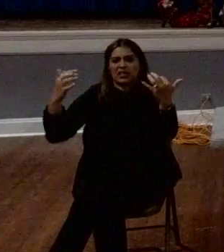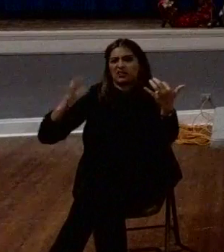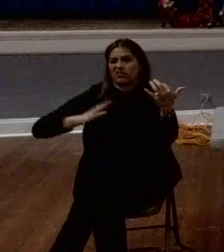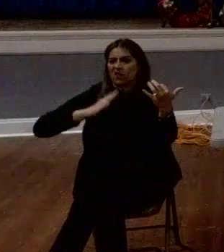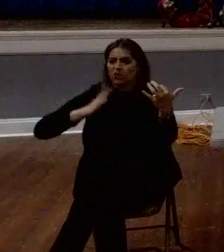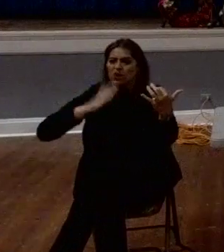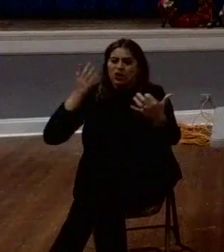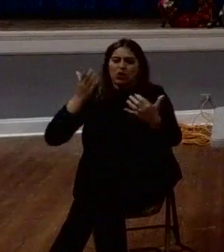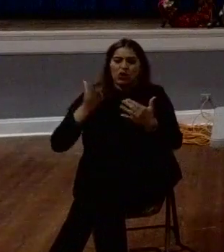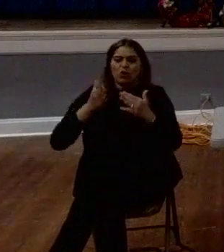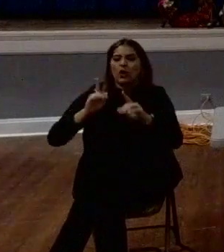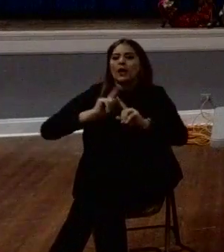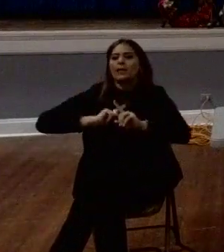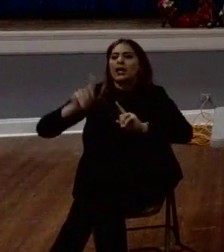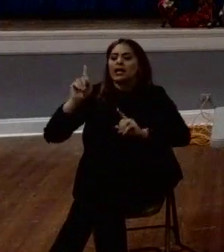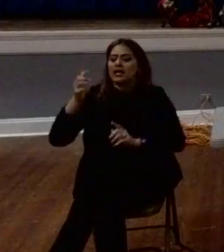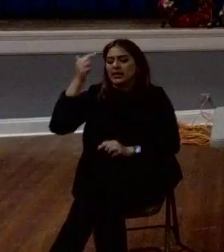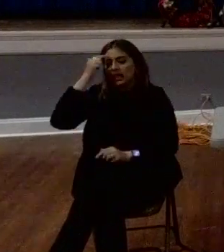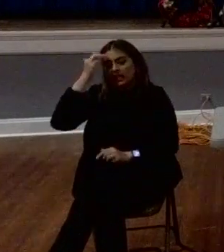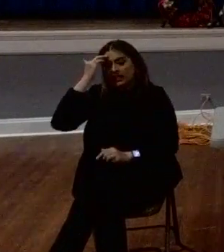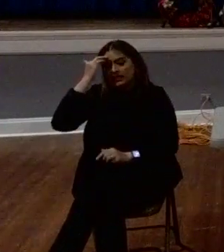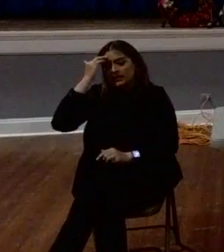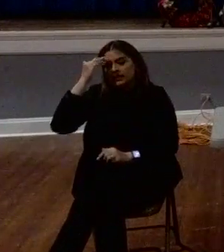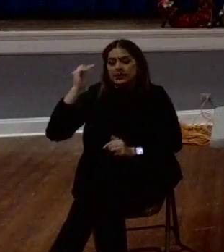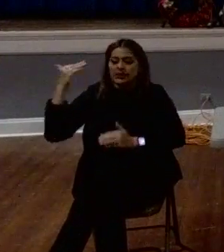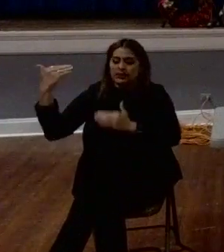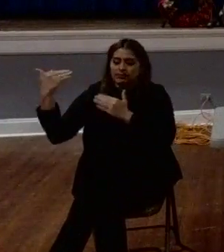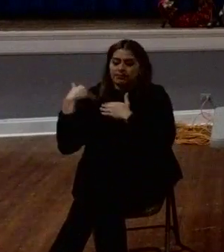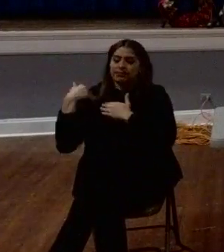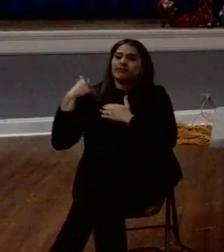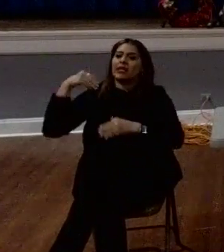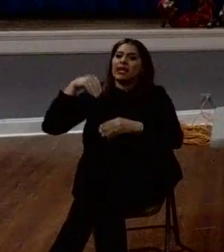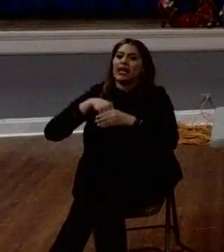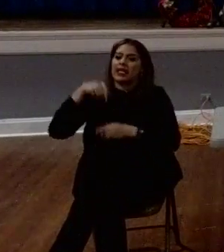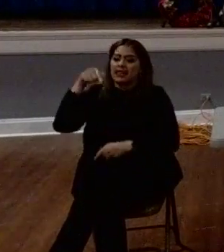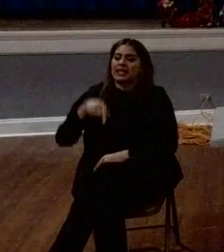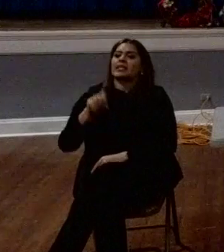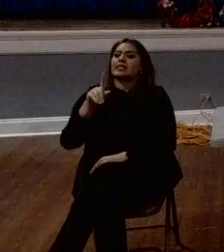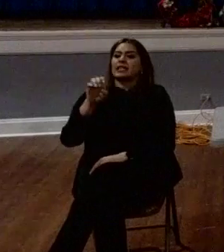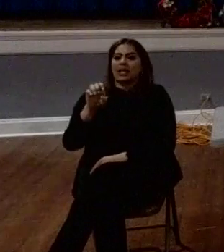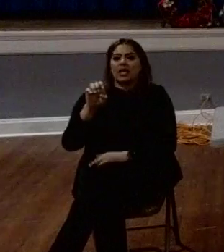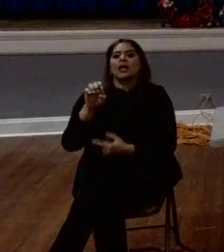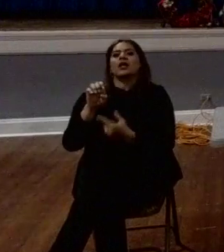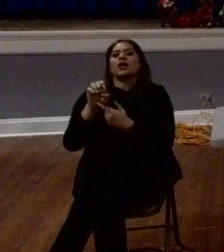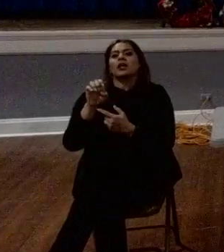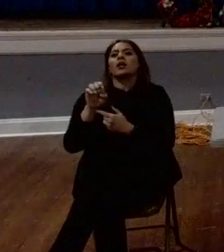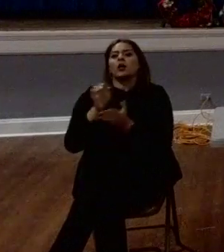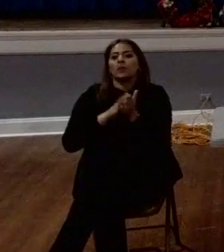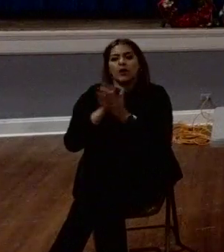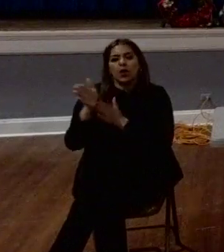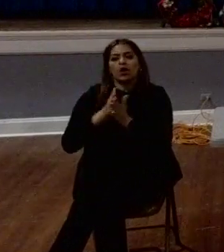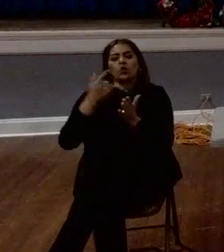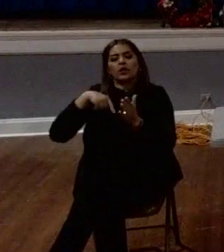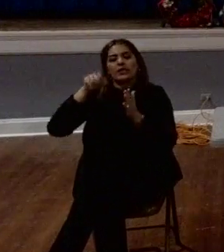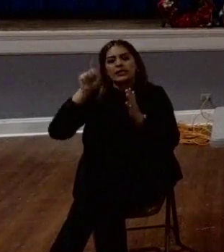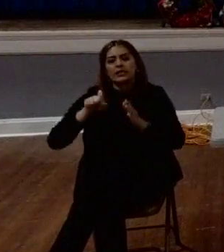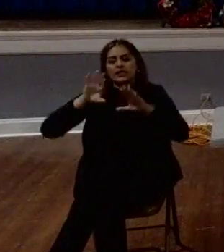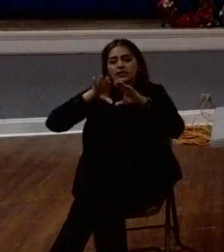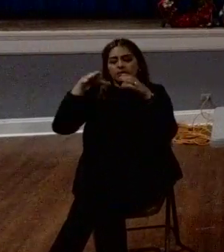way, but I think it's up to us in this skate park to really like foster an environment where we're not